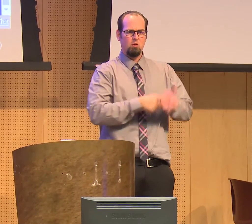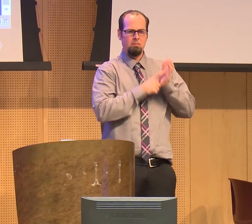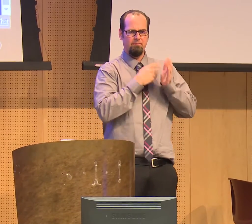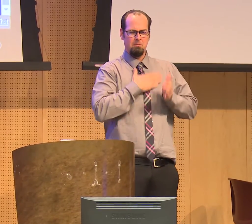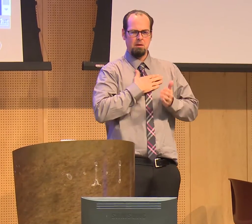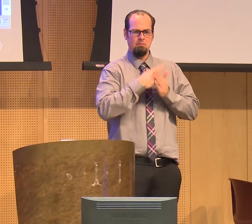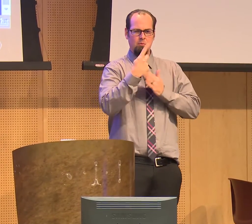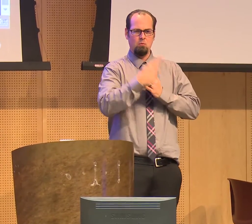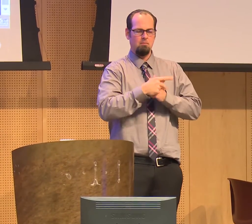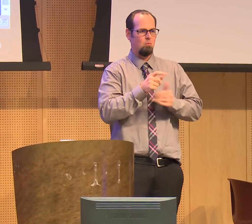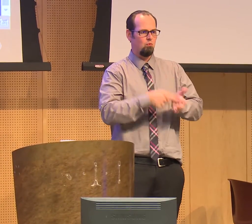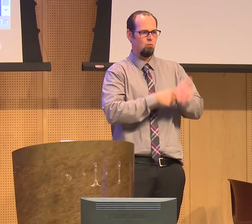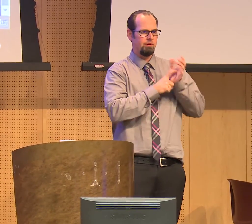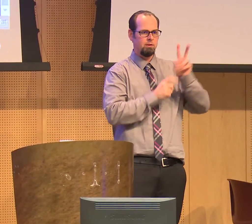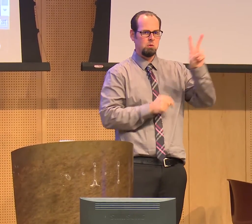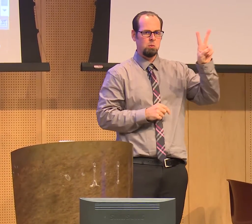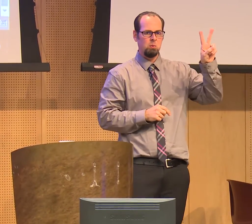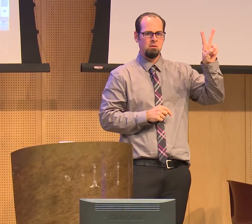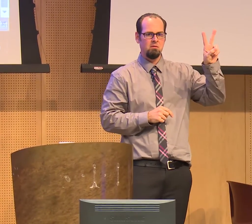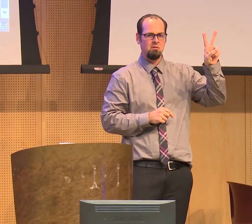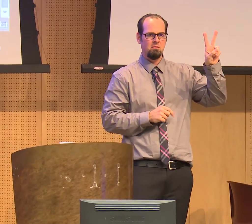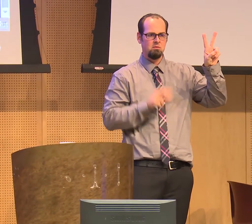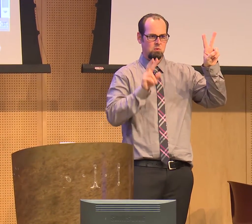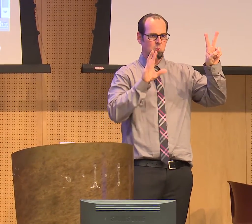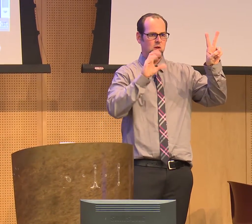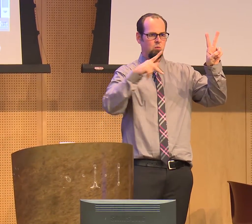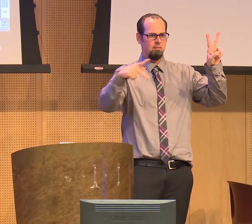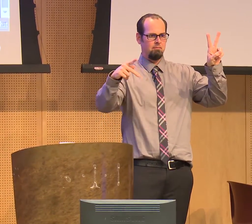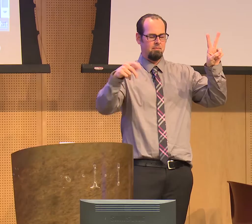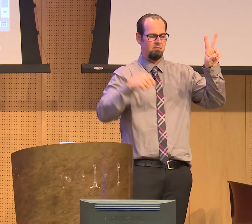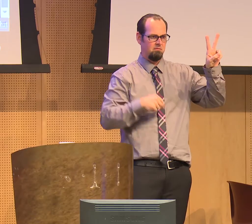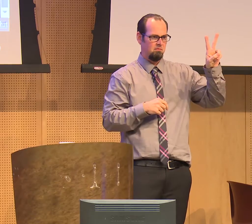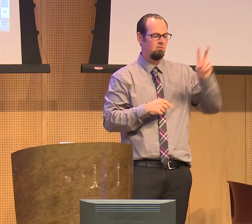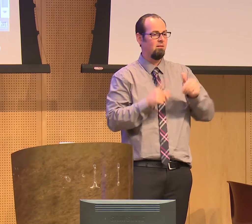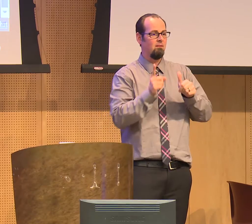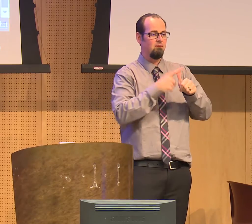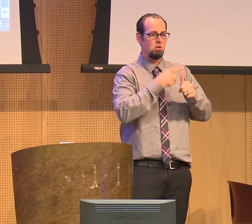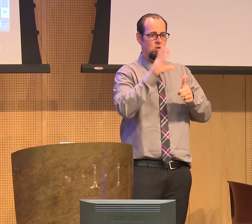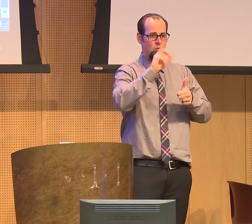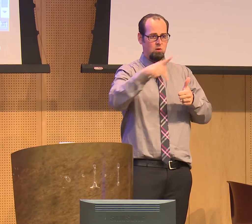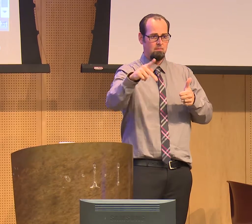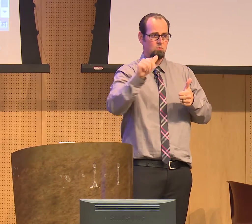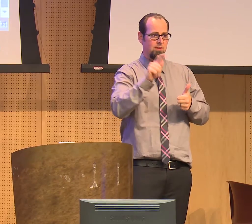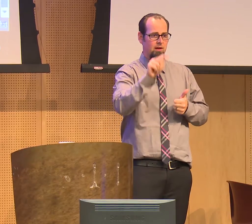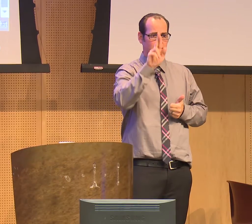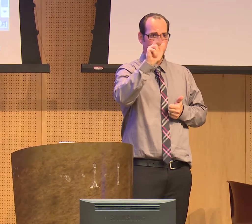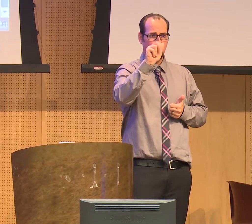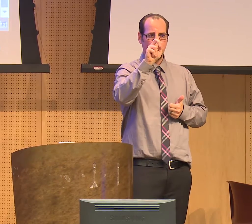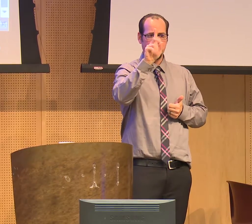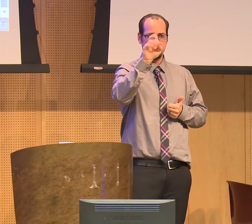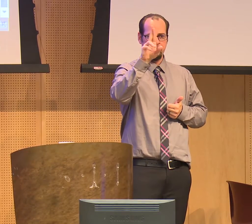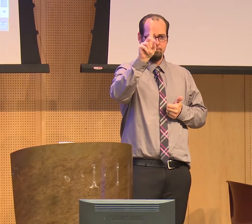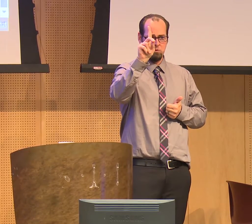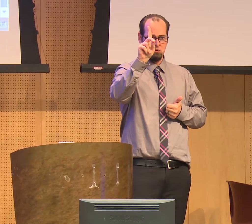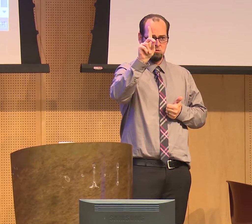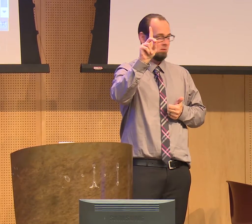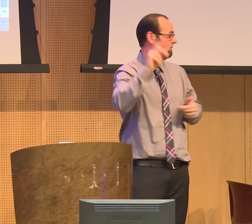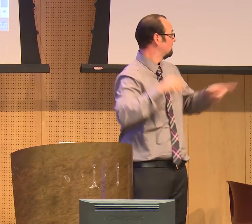I had to do co-op to satisfy my degree, 2 co-ops. The first co-op was at